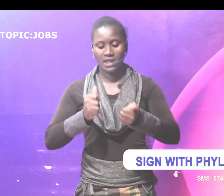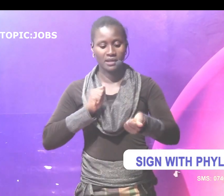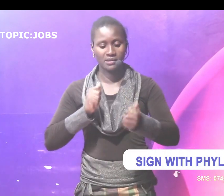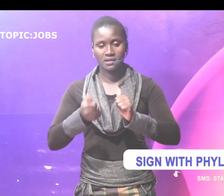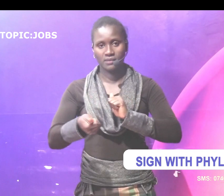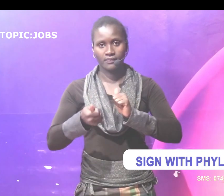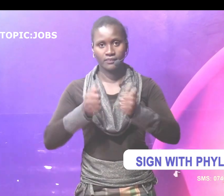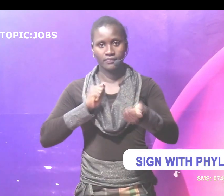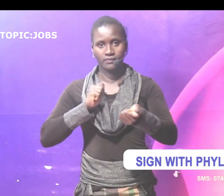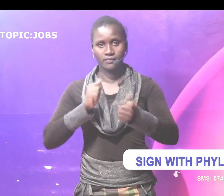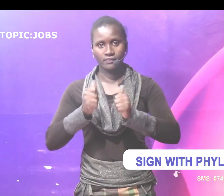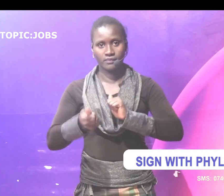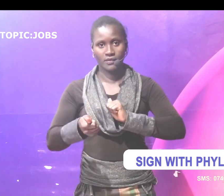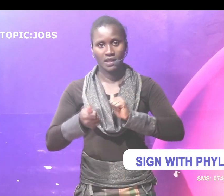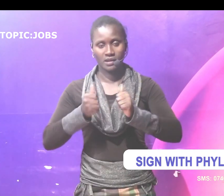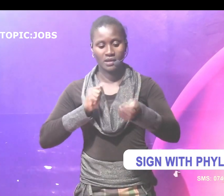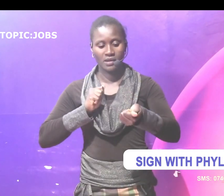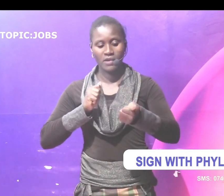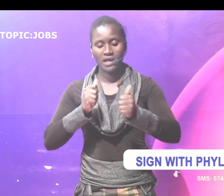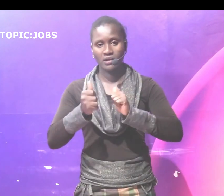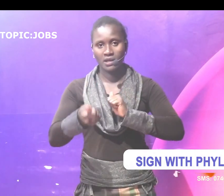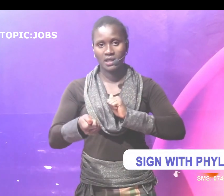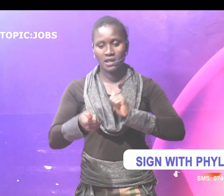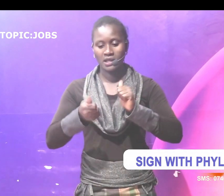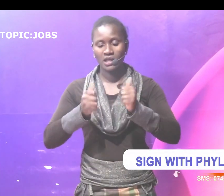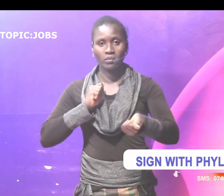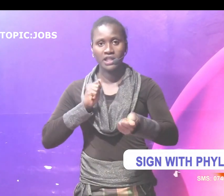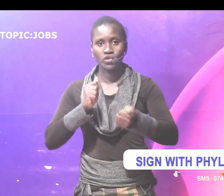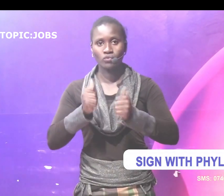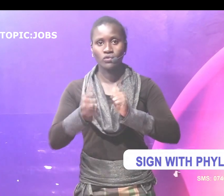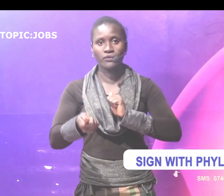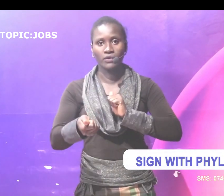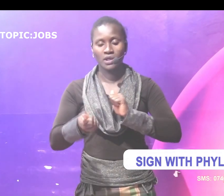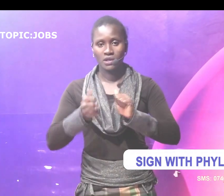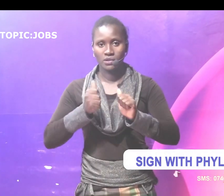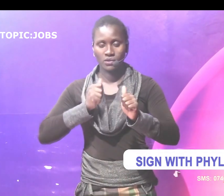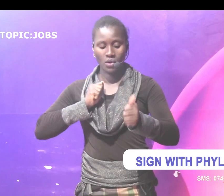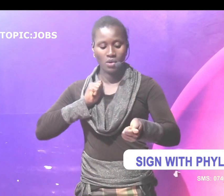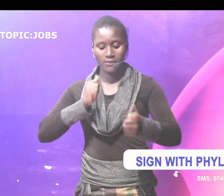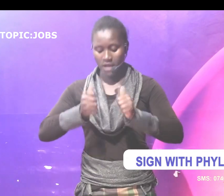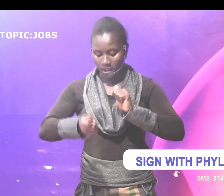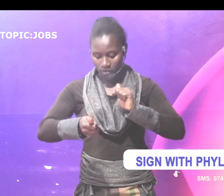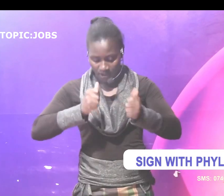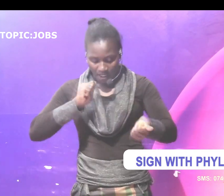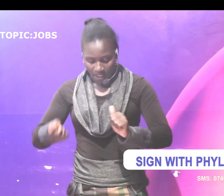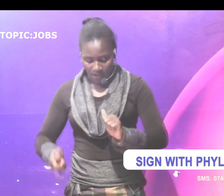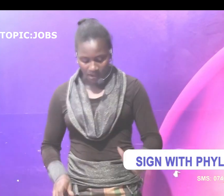this. They make an aeroplane to move. So pilot. And then we also